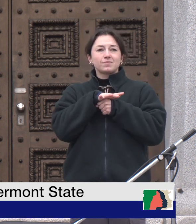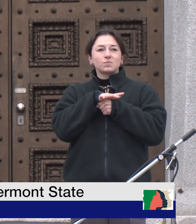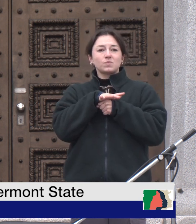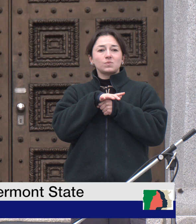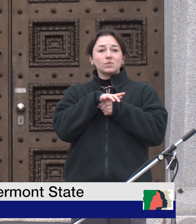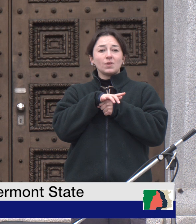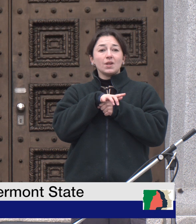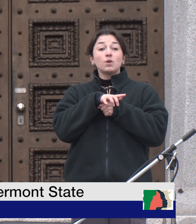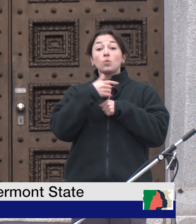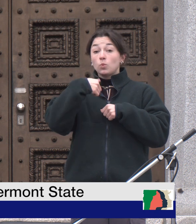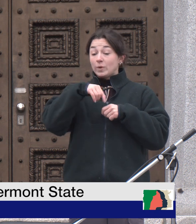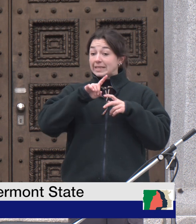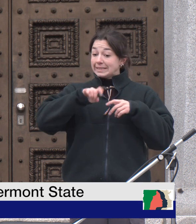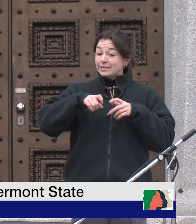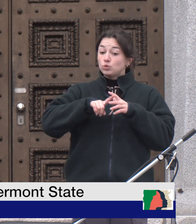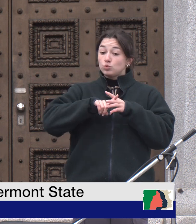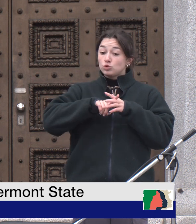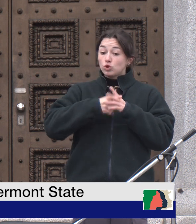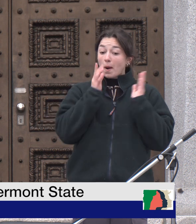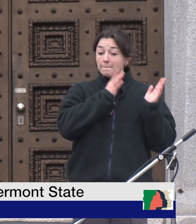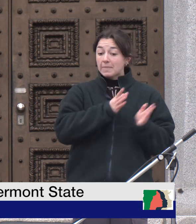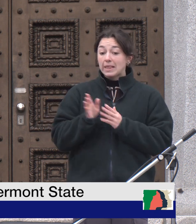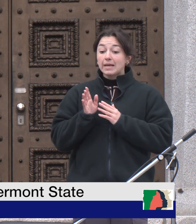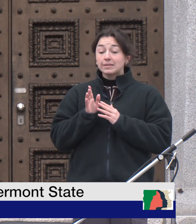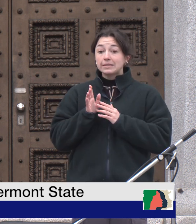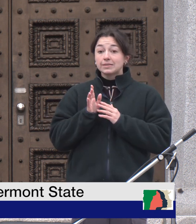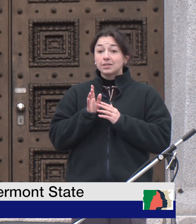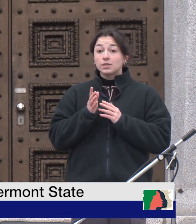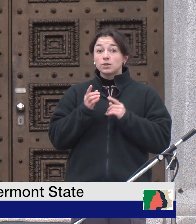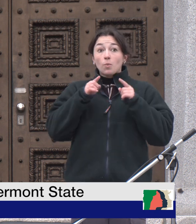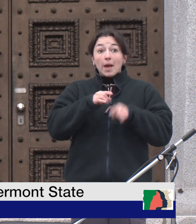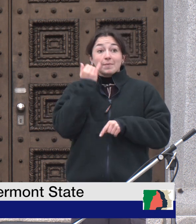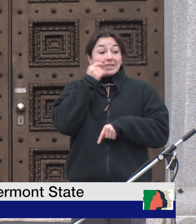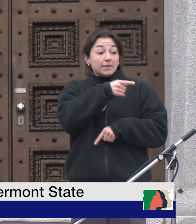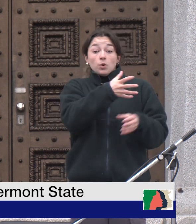contingency plans in case Trump gets reelected.